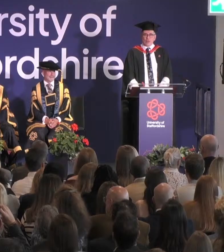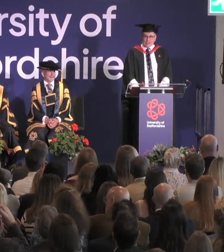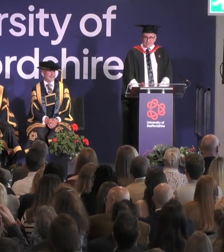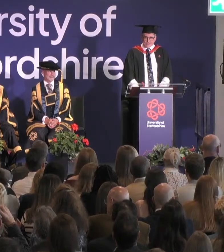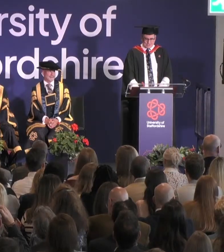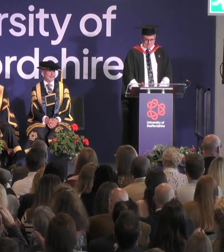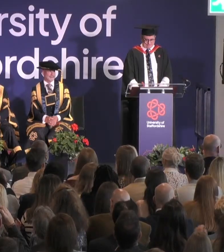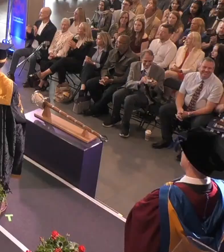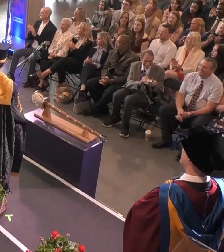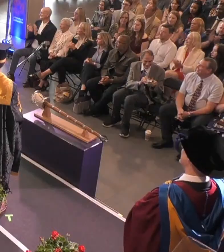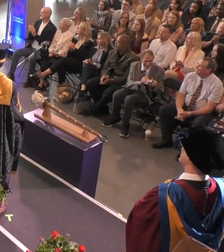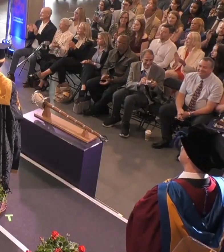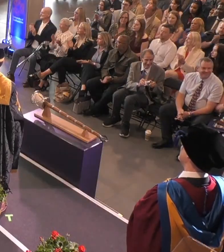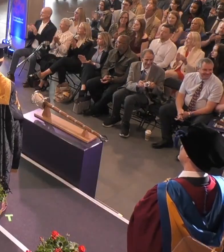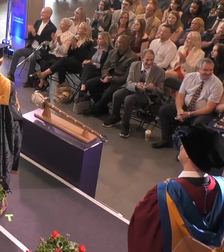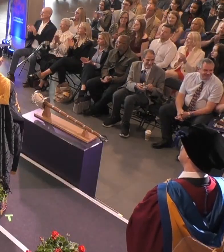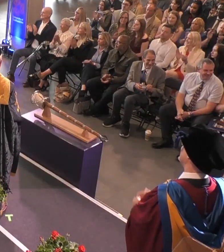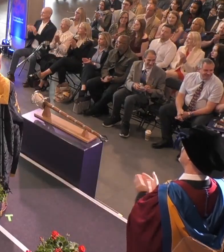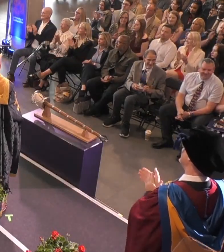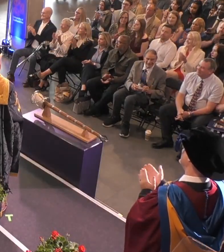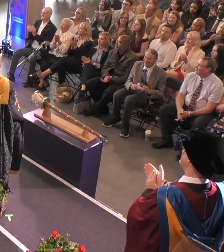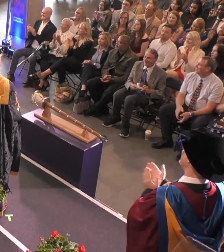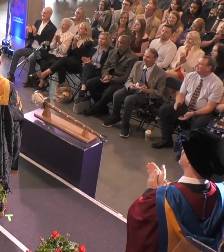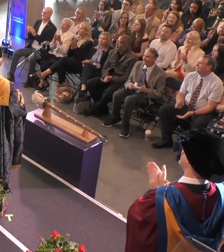Rosalie Willett.